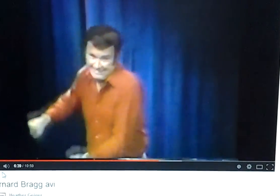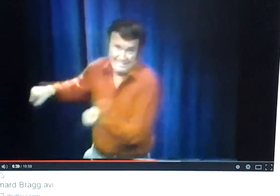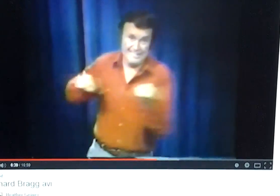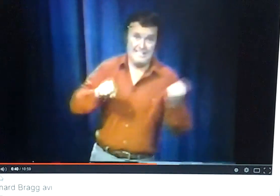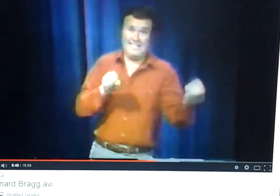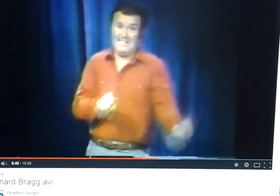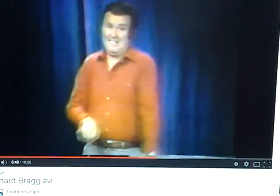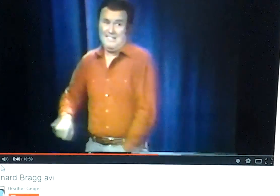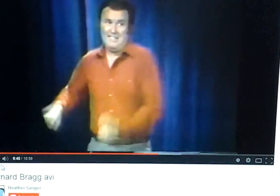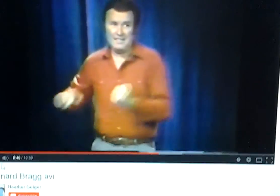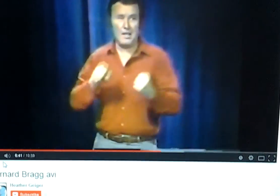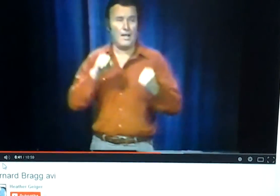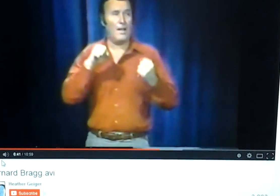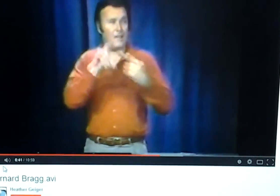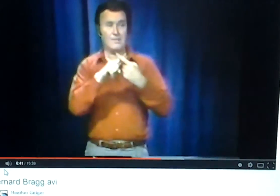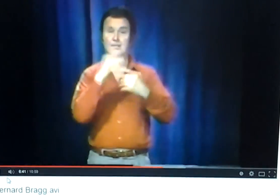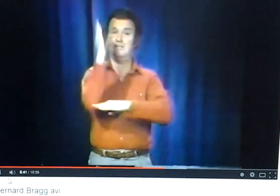I continued to suffer.